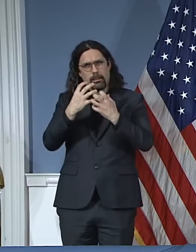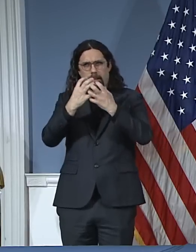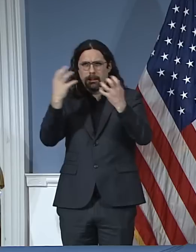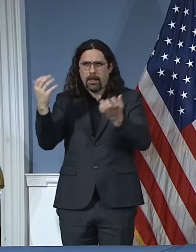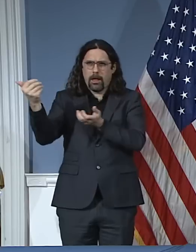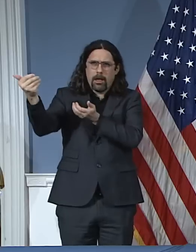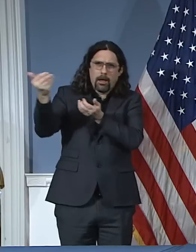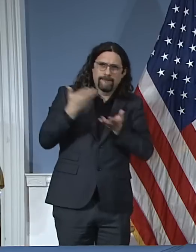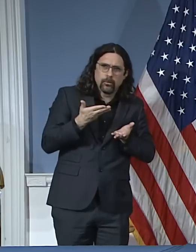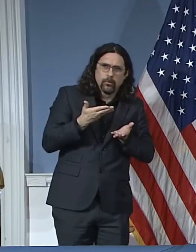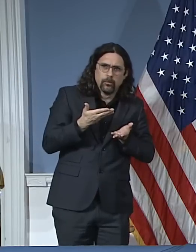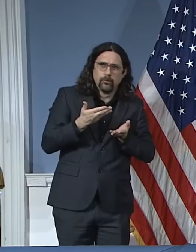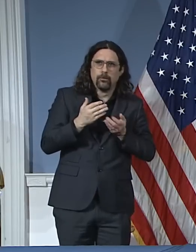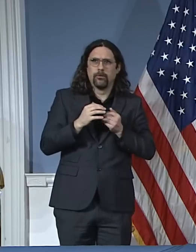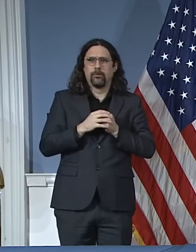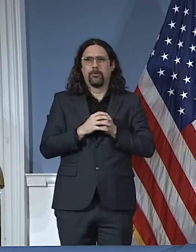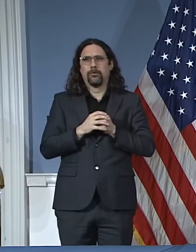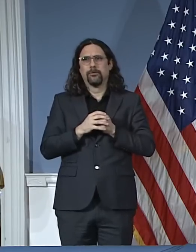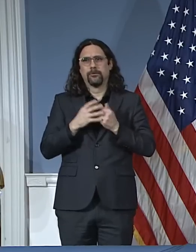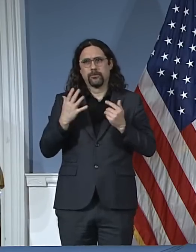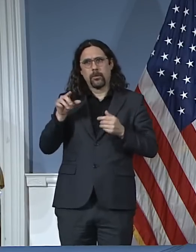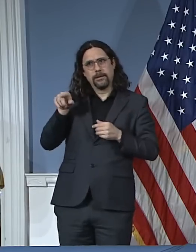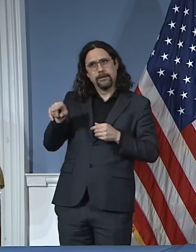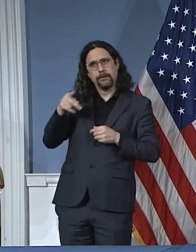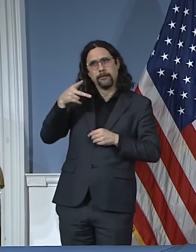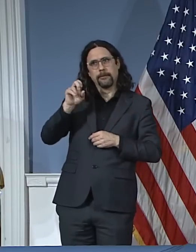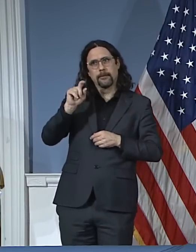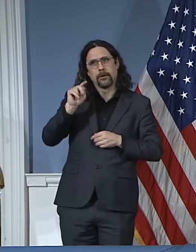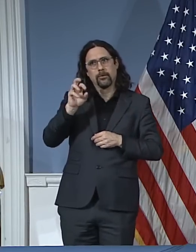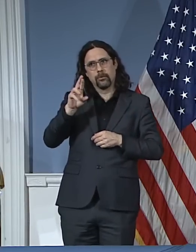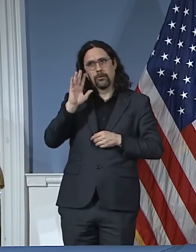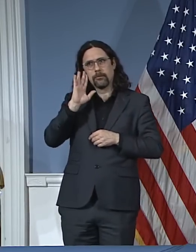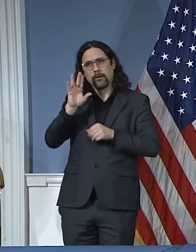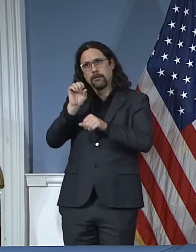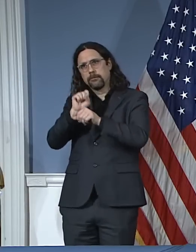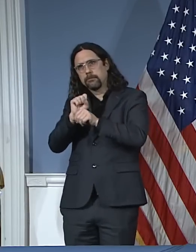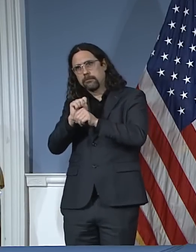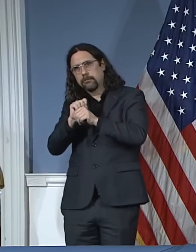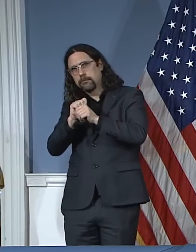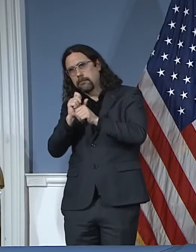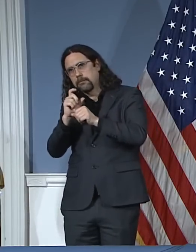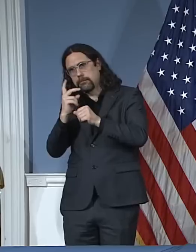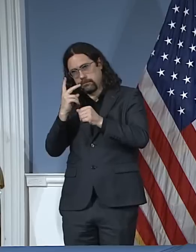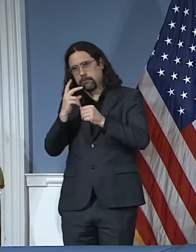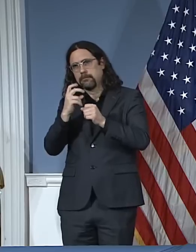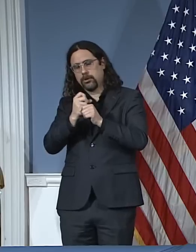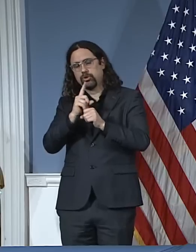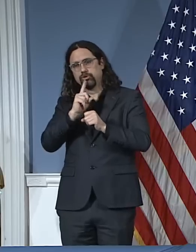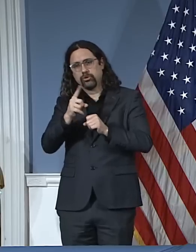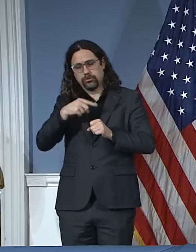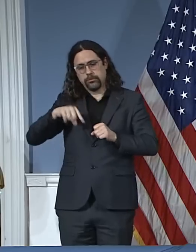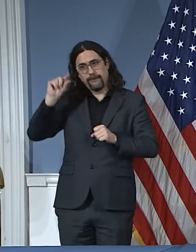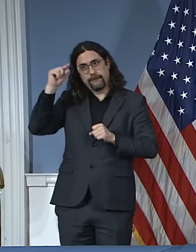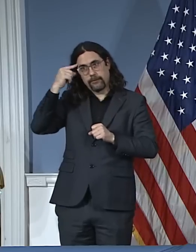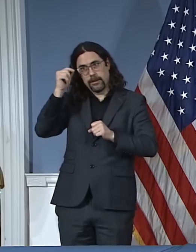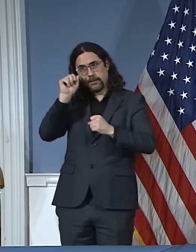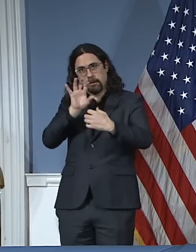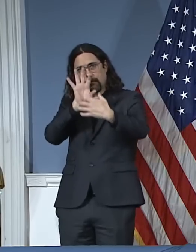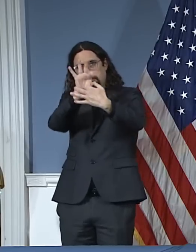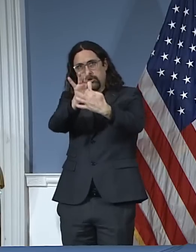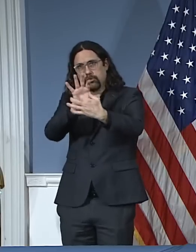that the maximum private and philanthropic help reaches those in greatest need and augments everything we're trying to do as a